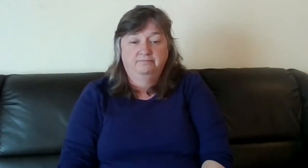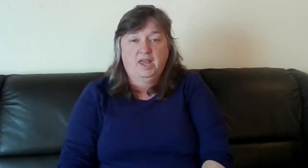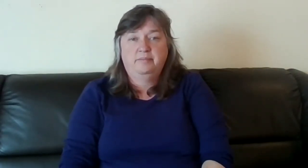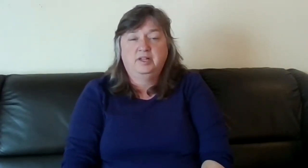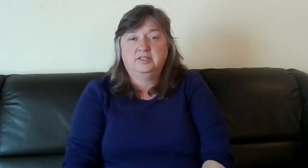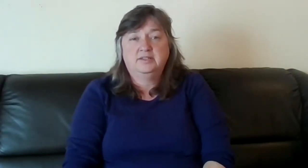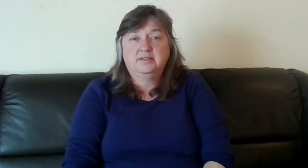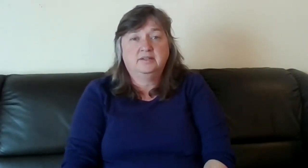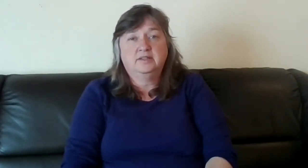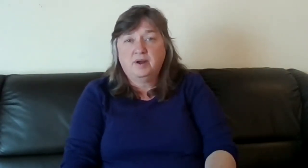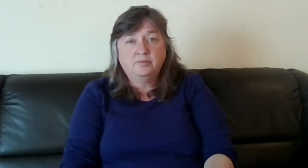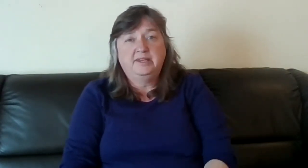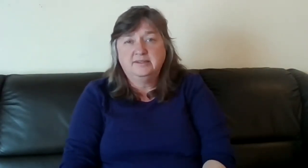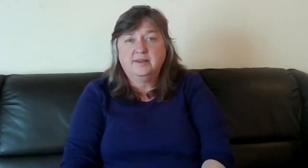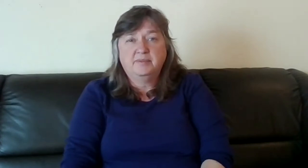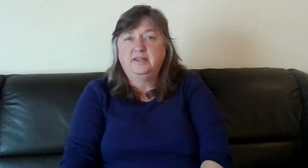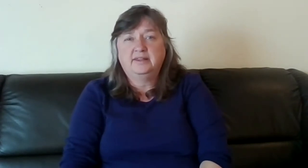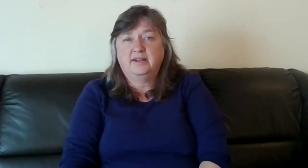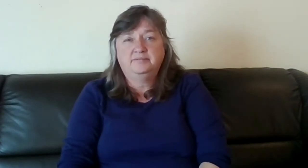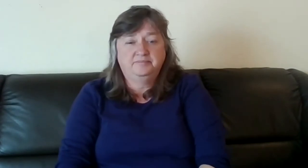I apologize, there probably is something like that.